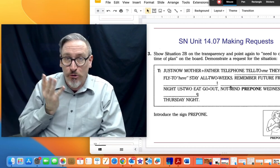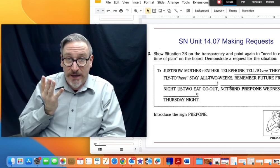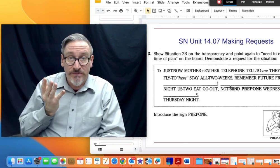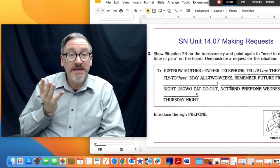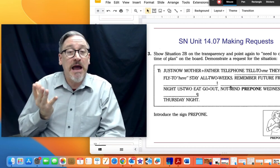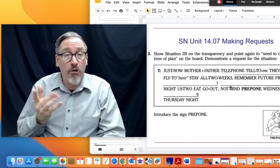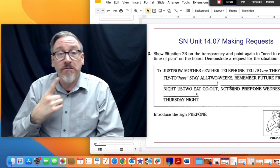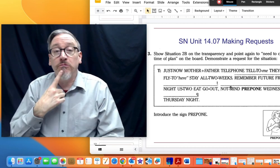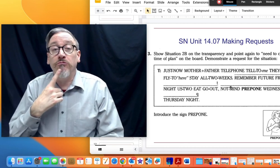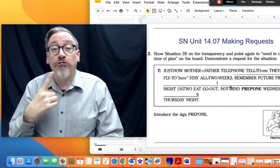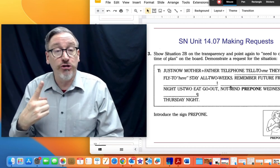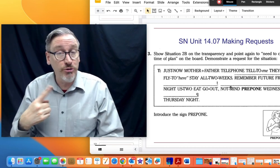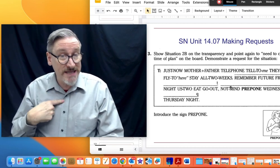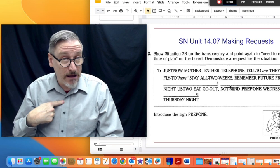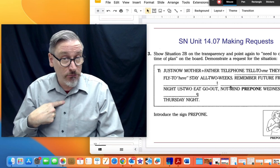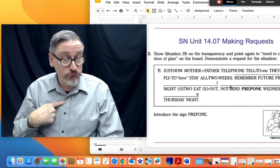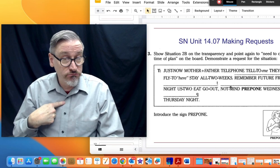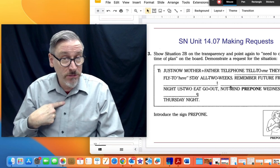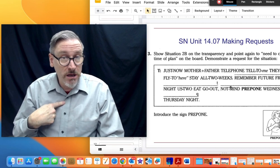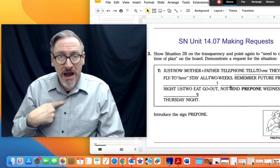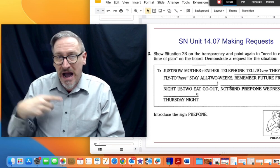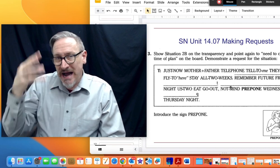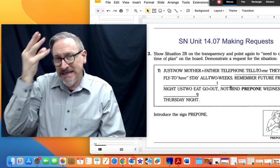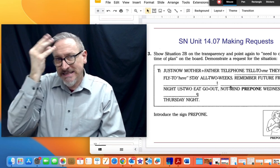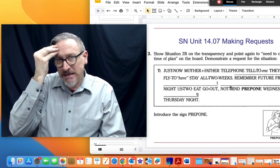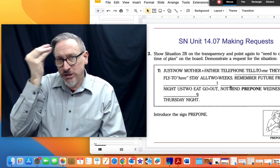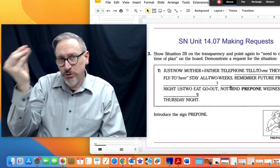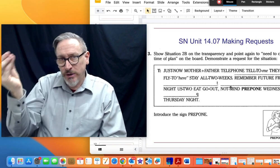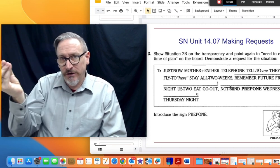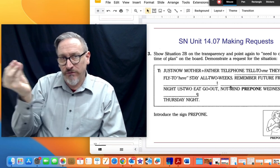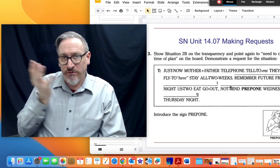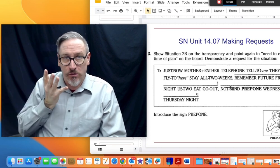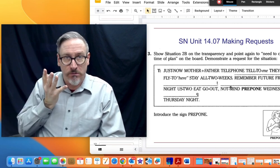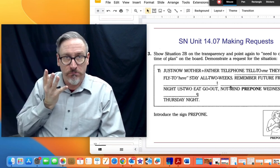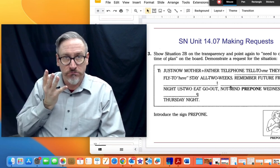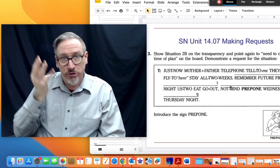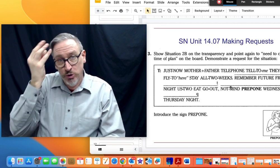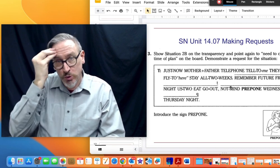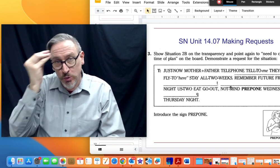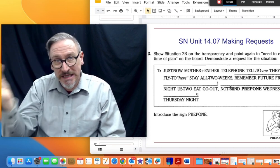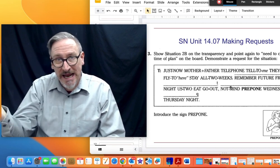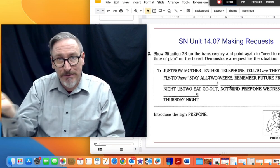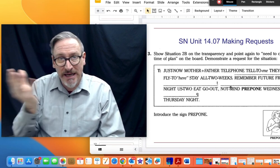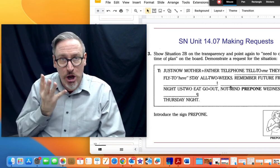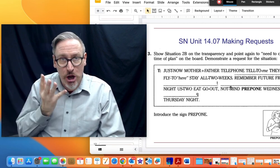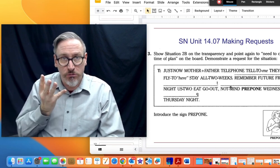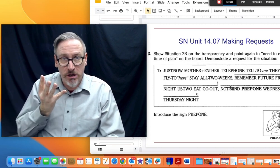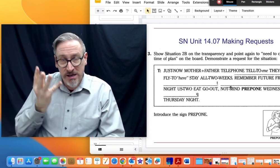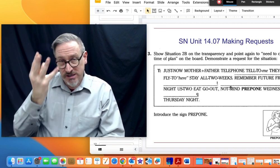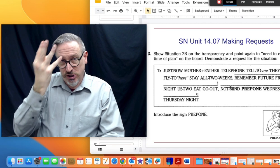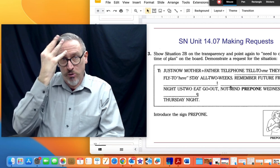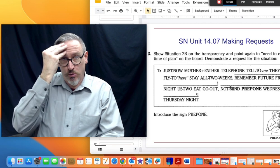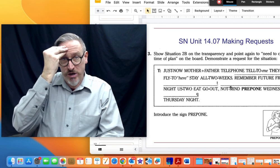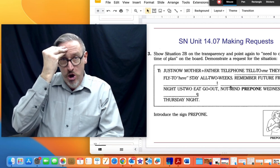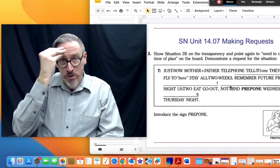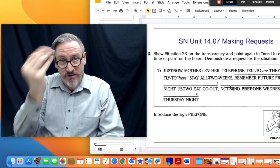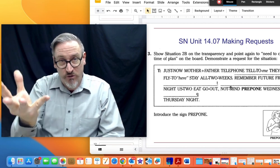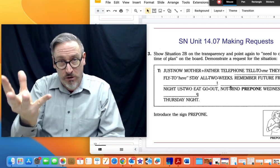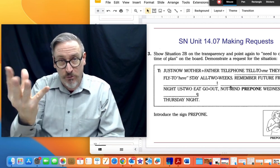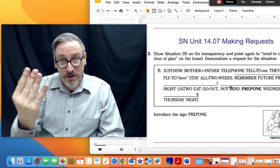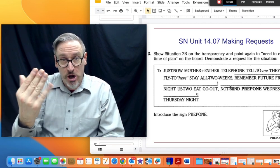tell me now. Could you tell? I tend to do inform to let me know. So we